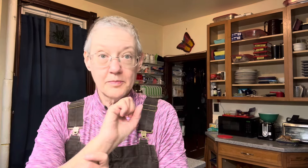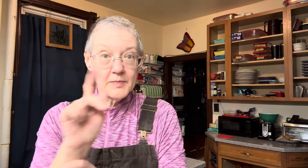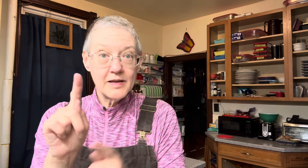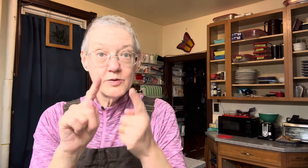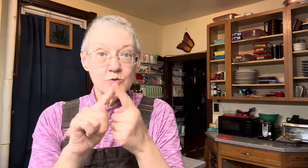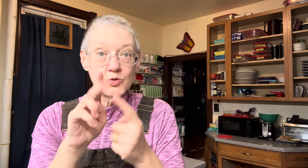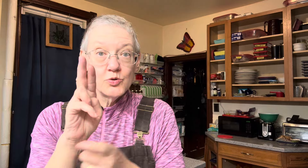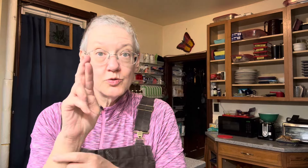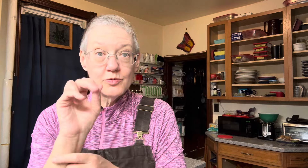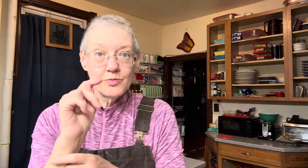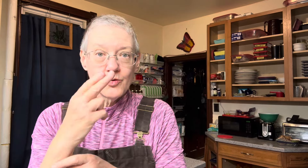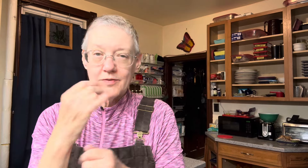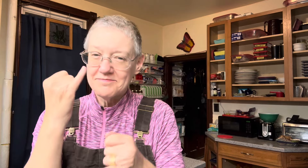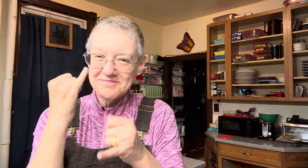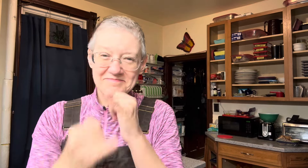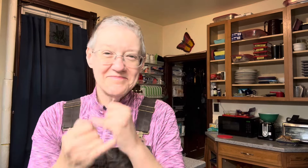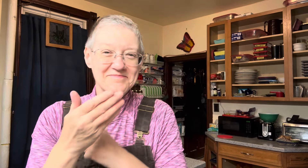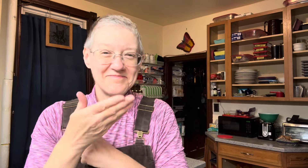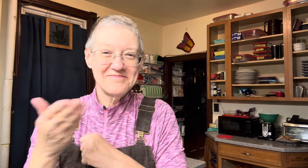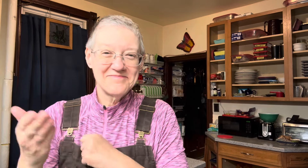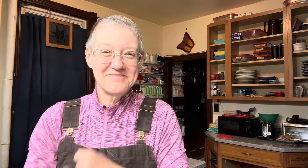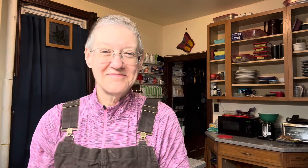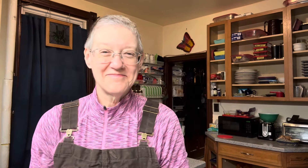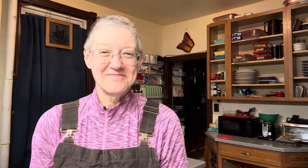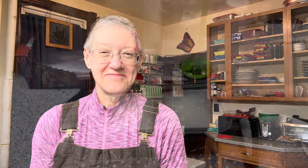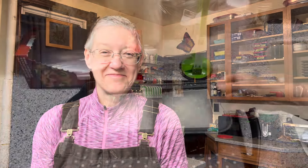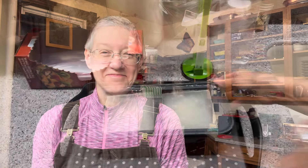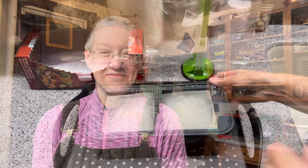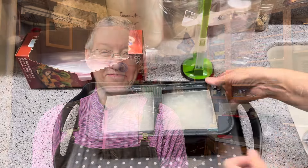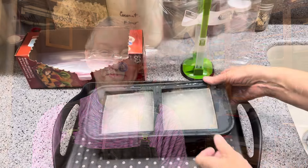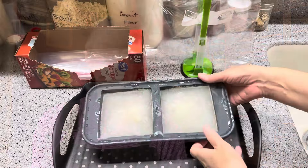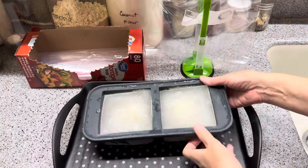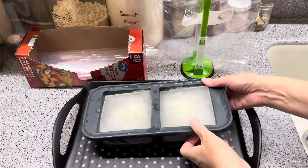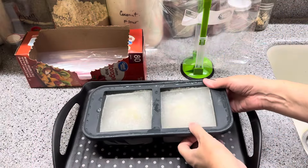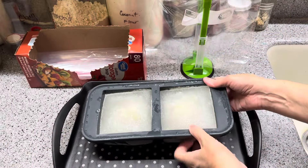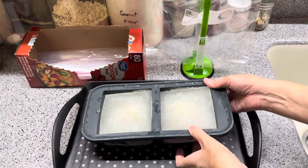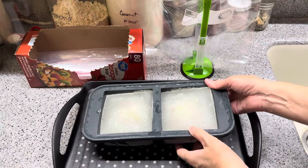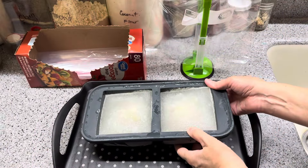rancid. Okay, let's get back to the broth. This is the last thing we need to prep.